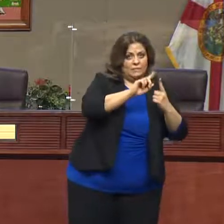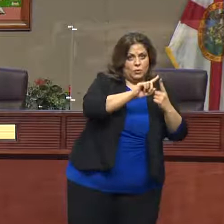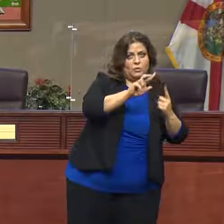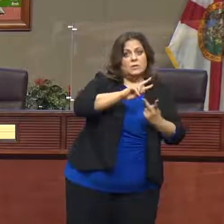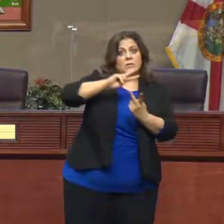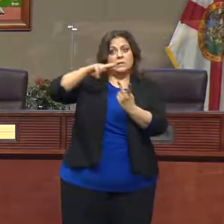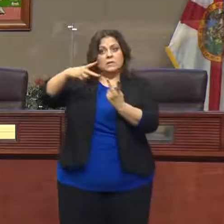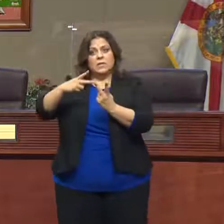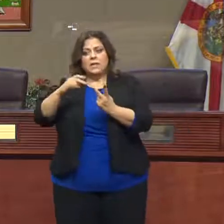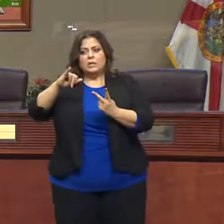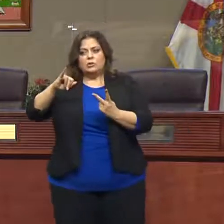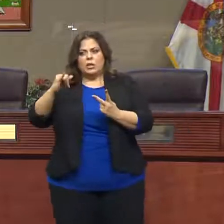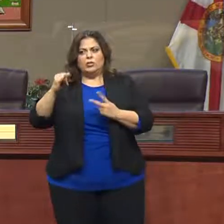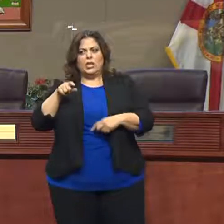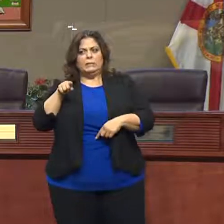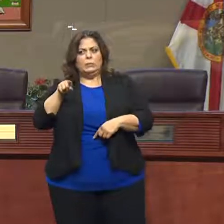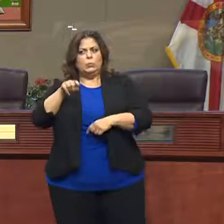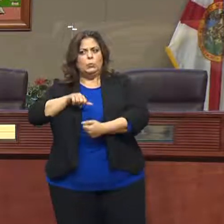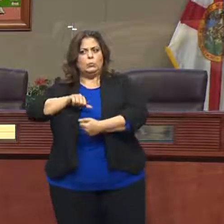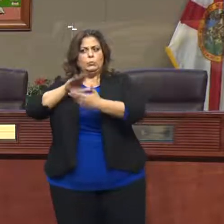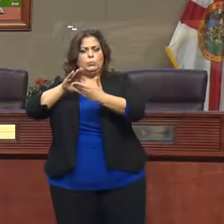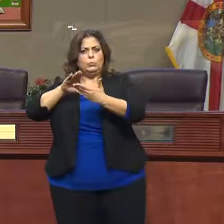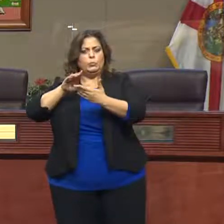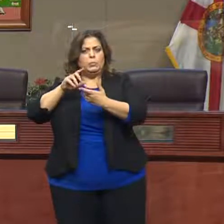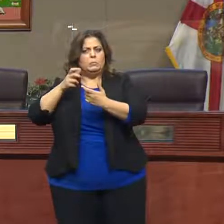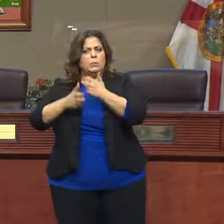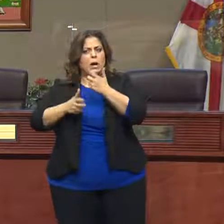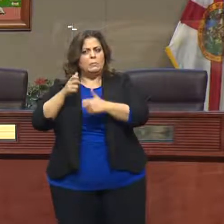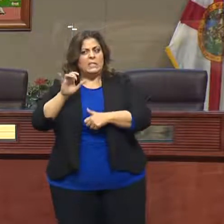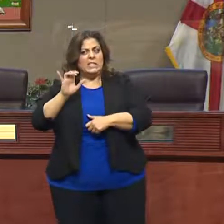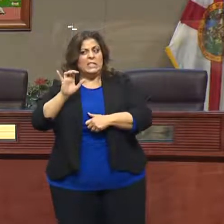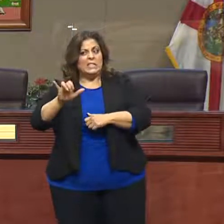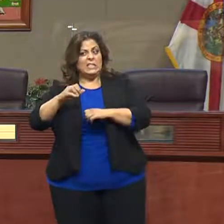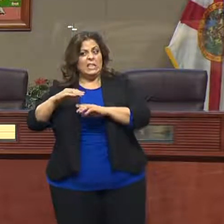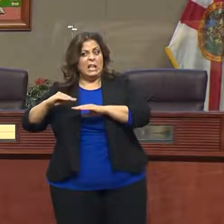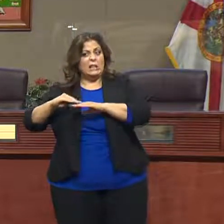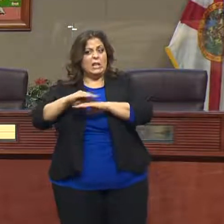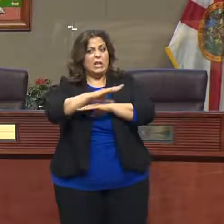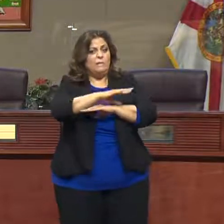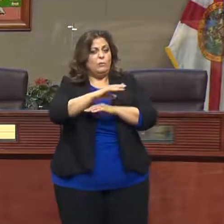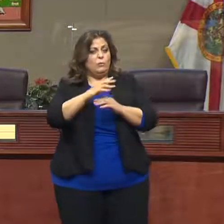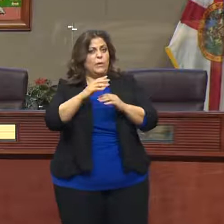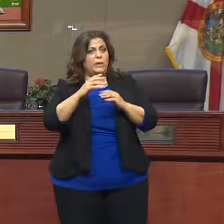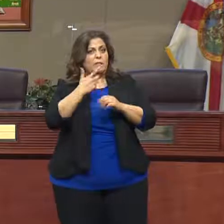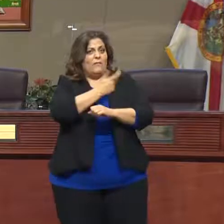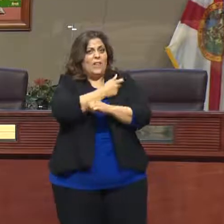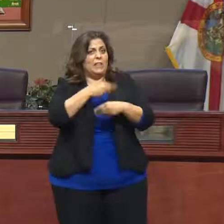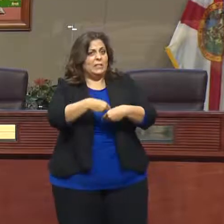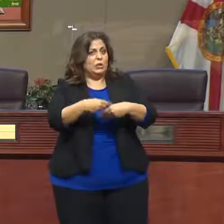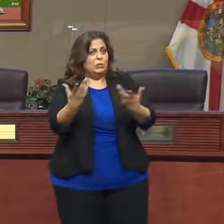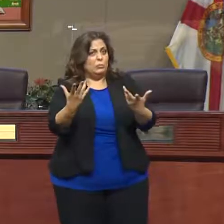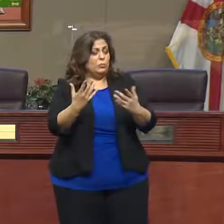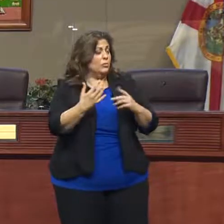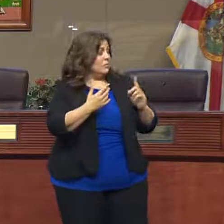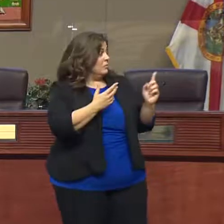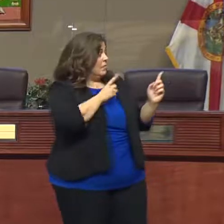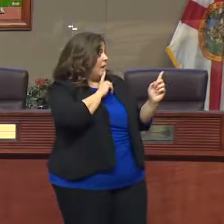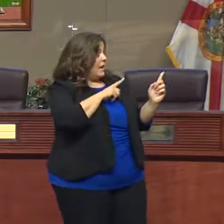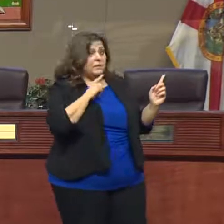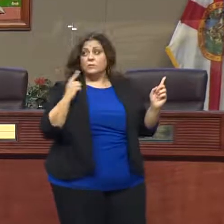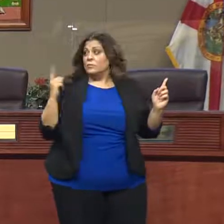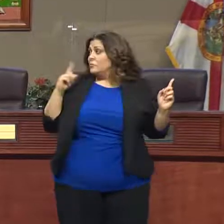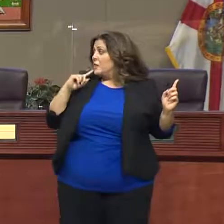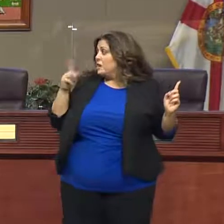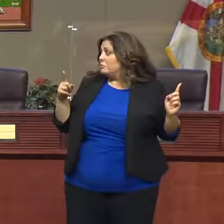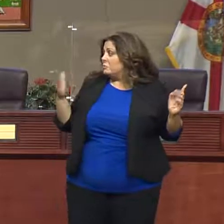Johnson issue that we are facing could affect the distribution of the vaccine. Do you want to take those questions, sir? Or? I think you got